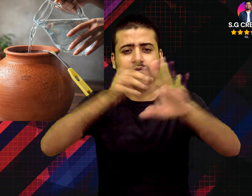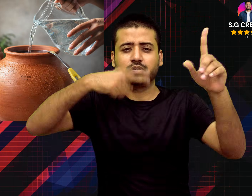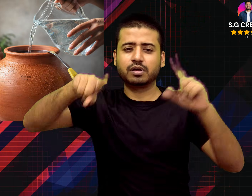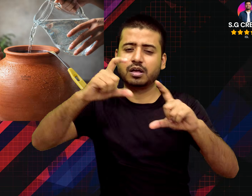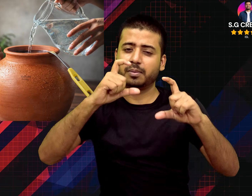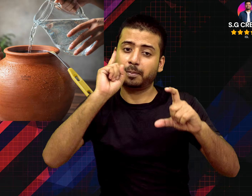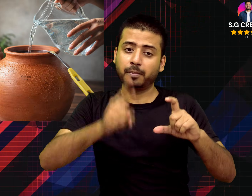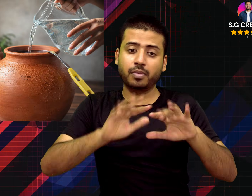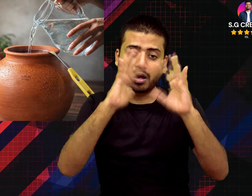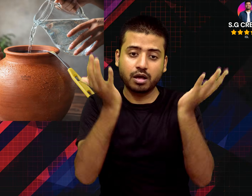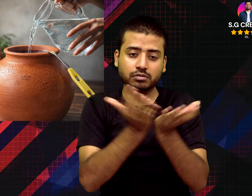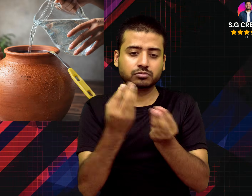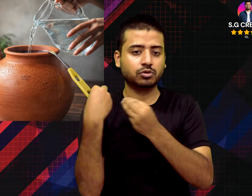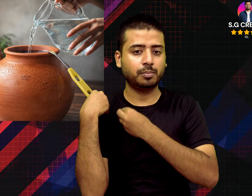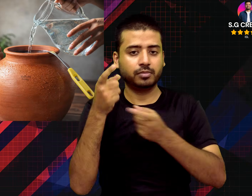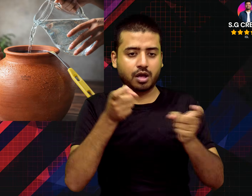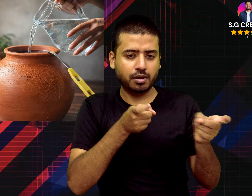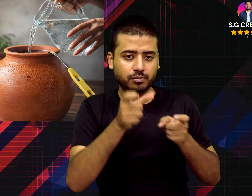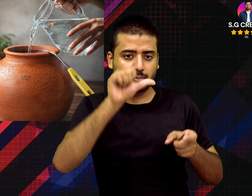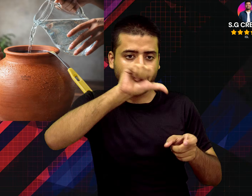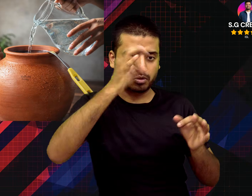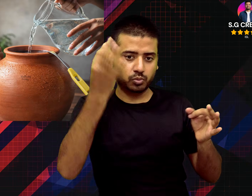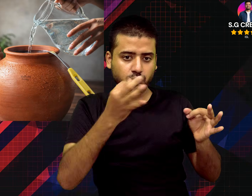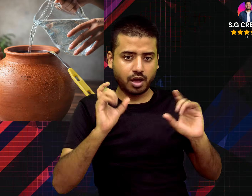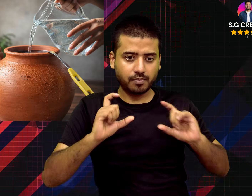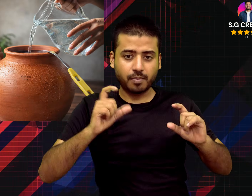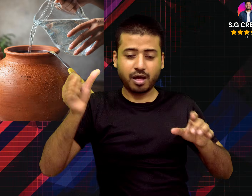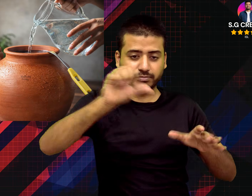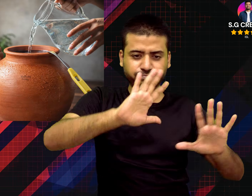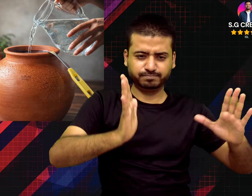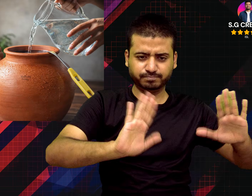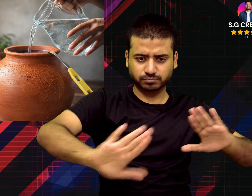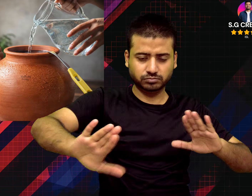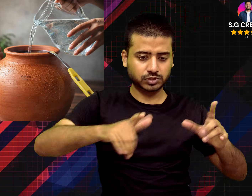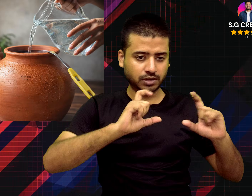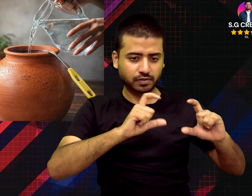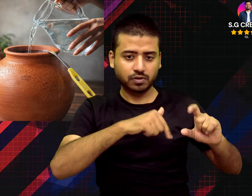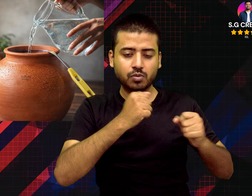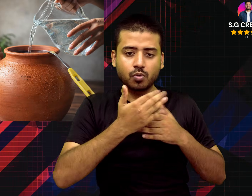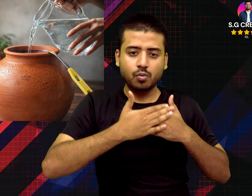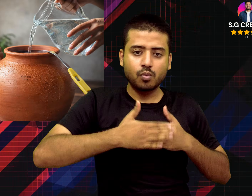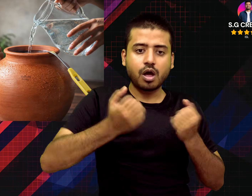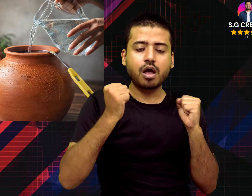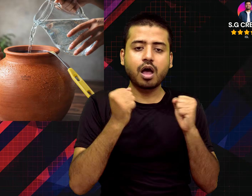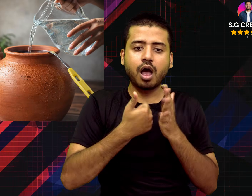vessels. Reduced cooling capacity, the cessation of evaporation. This is often the first